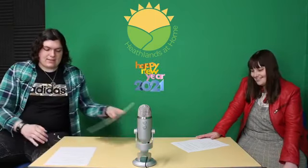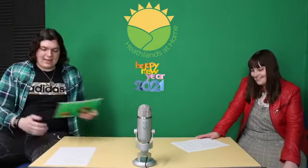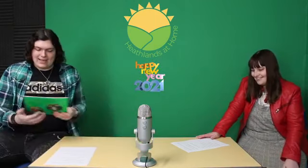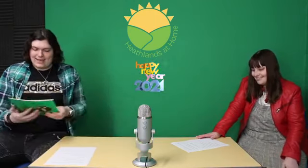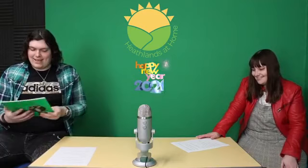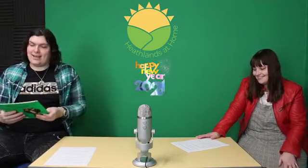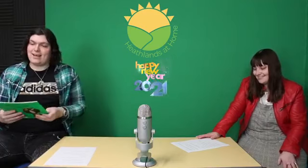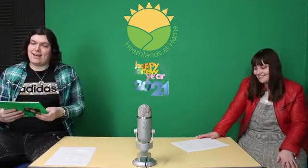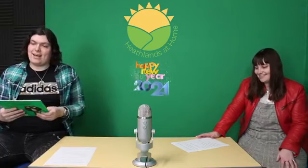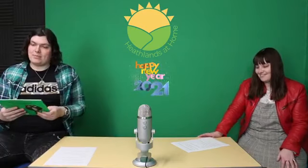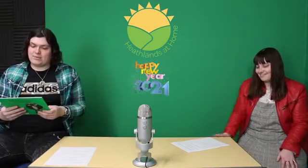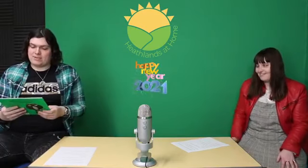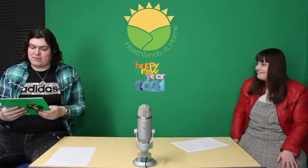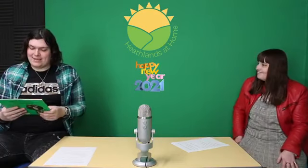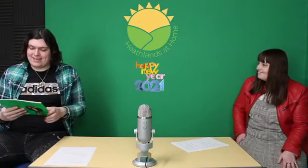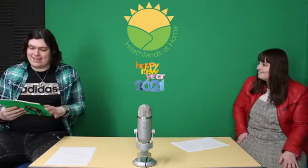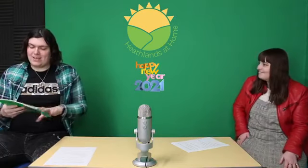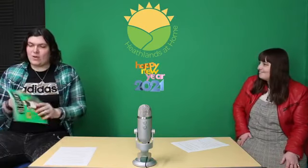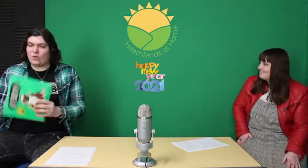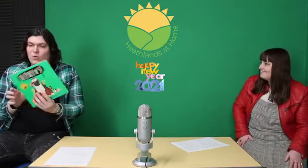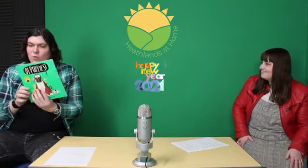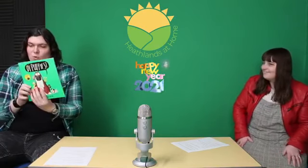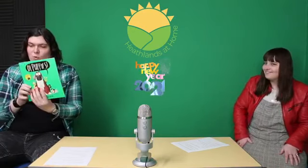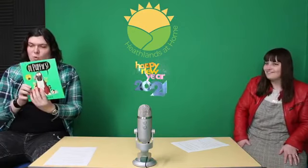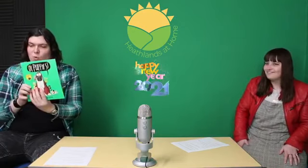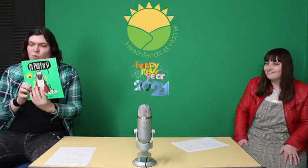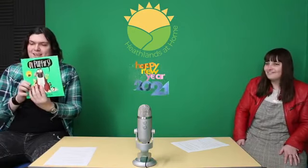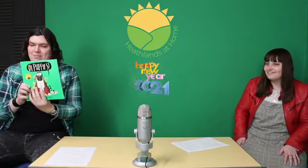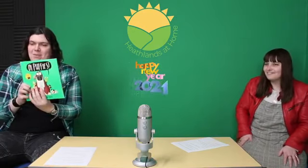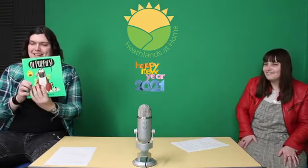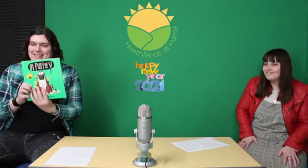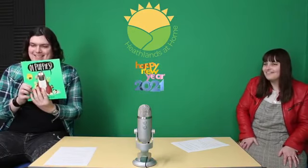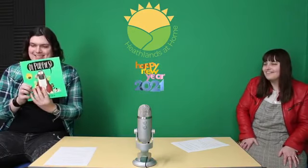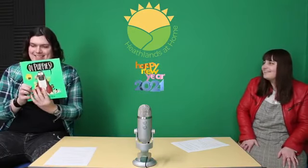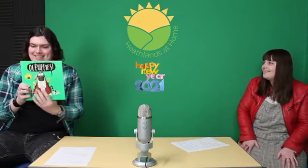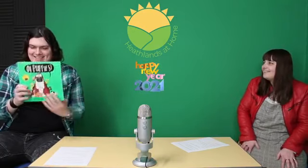Today, I'm going to be reading Oi, Puppies.